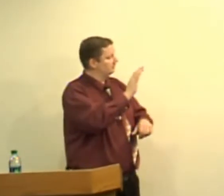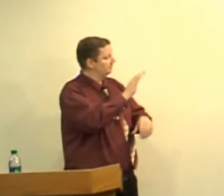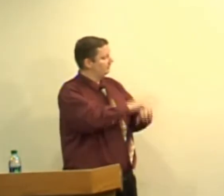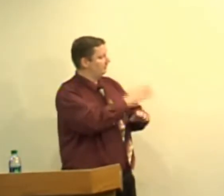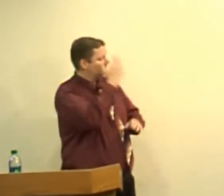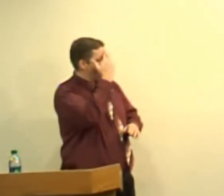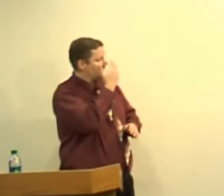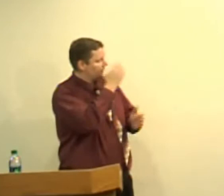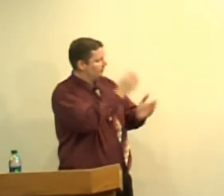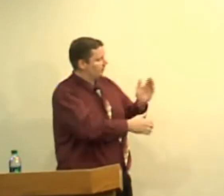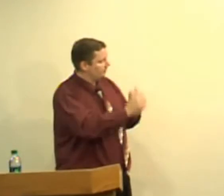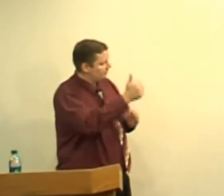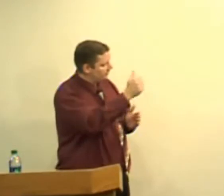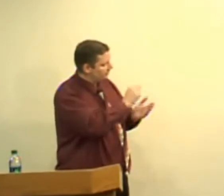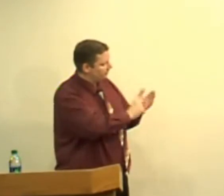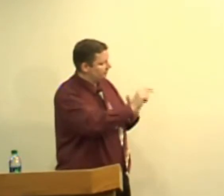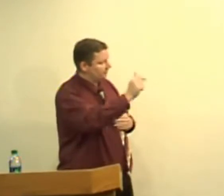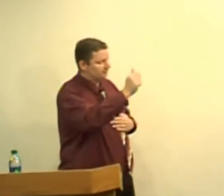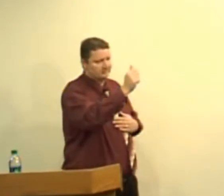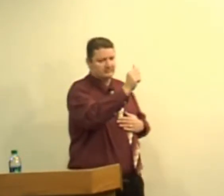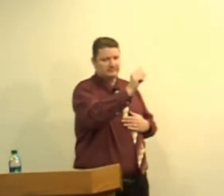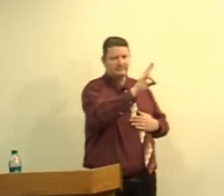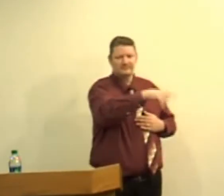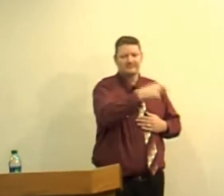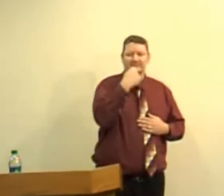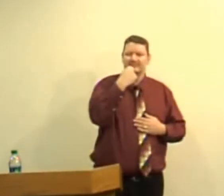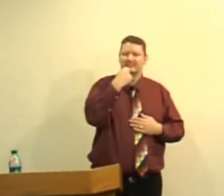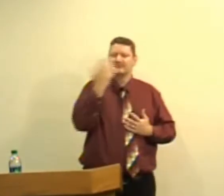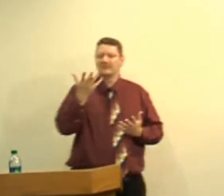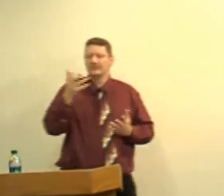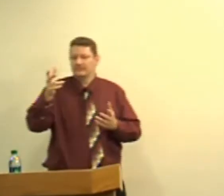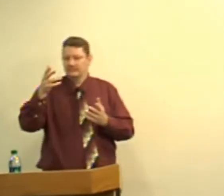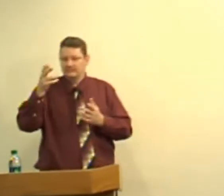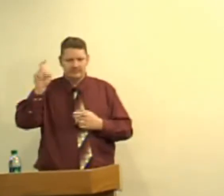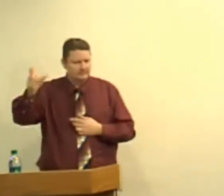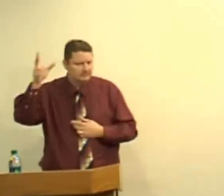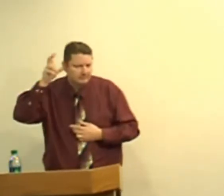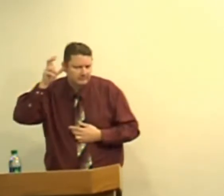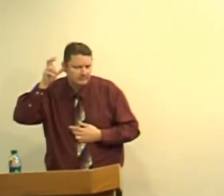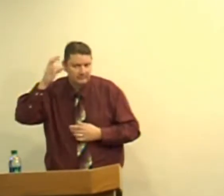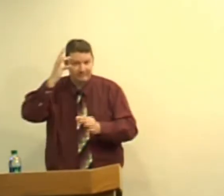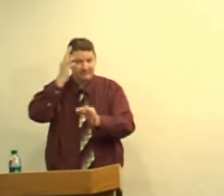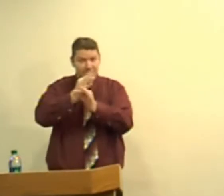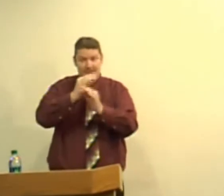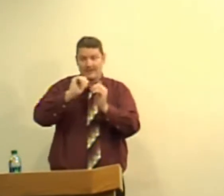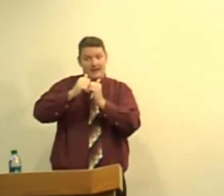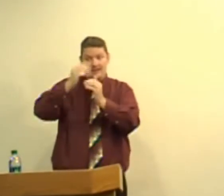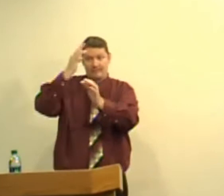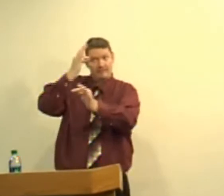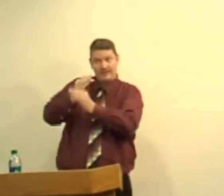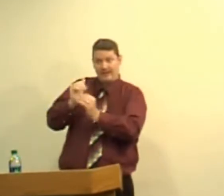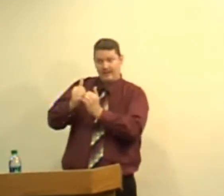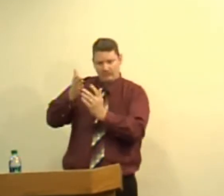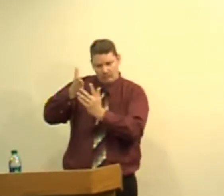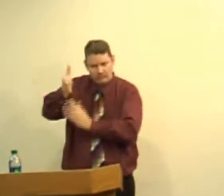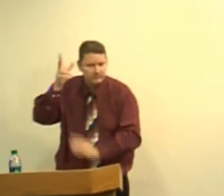And back in biblical times, you know, based on Romans 10, 17. You know, if they couldn't hear,